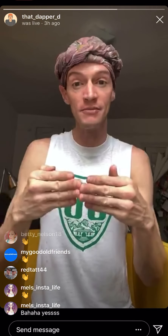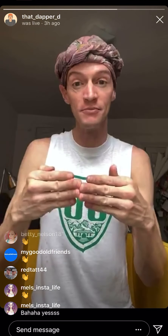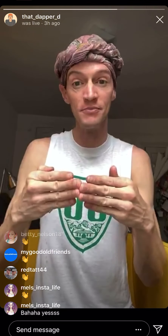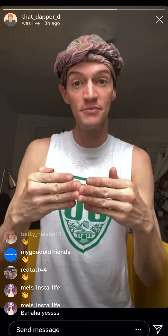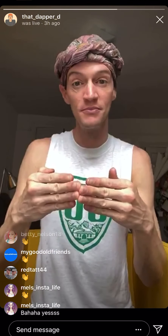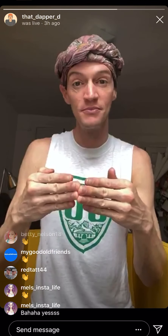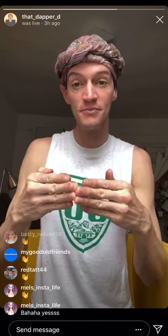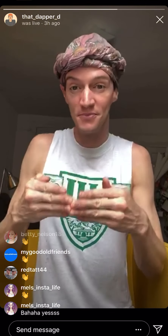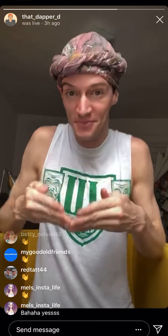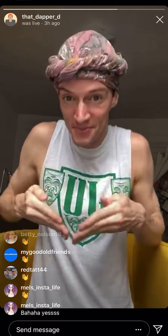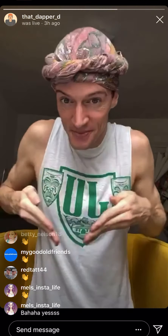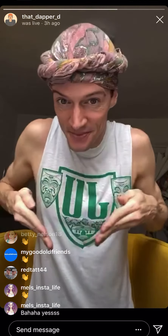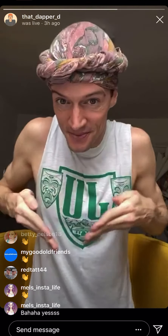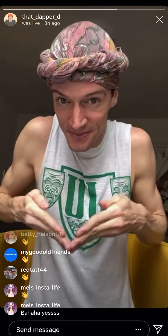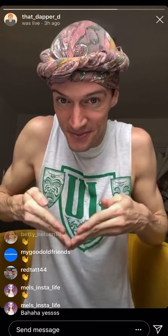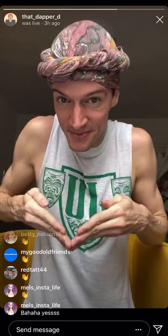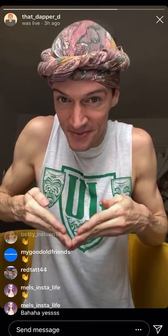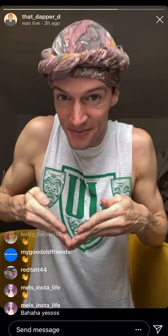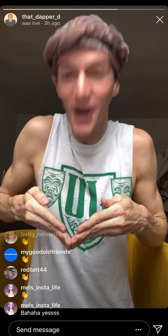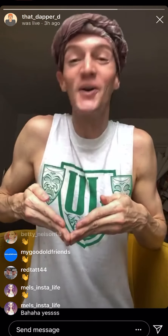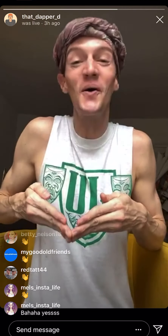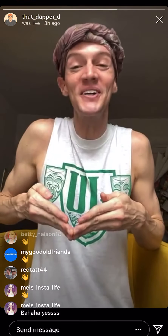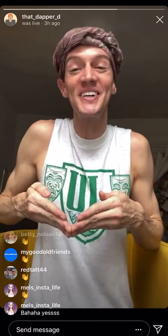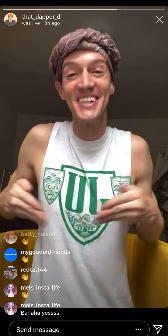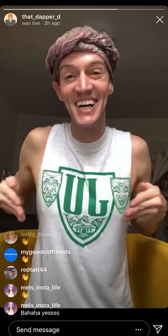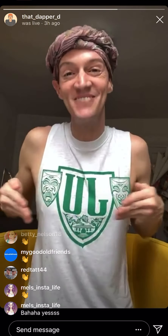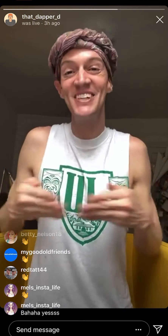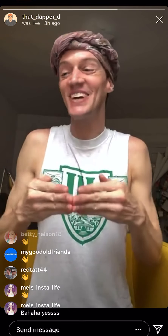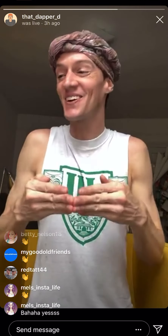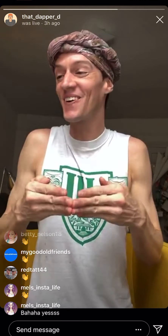corner i'll meet you at the corner